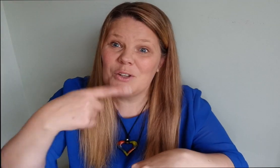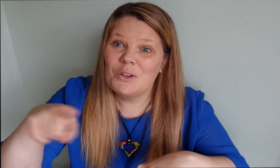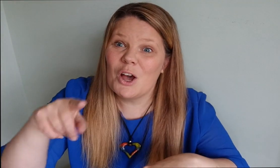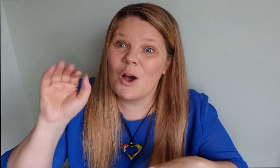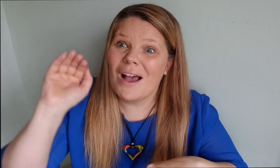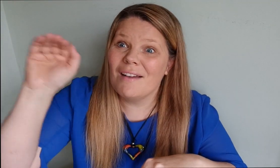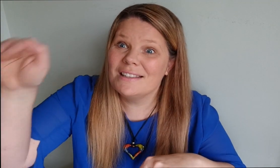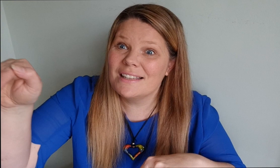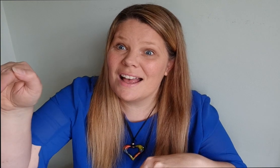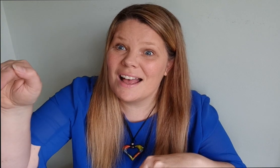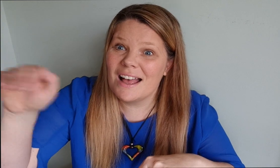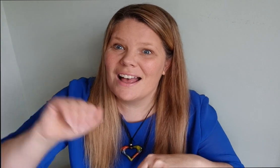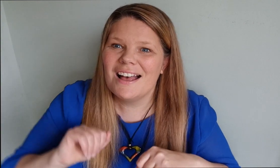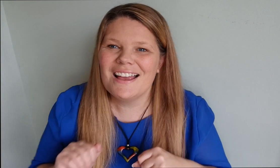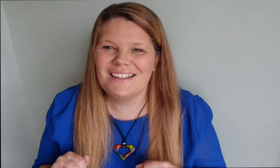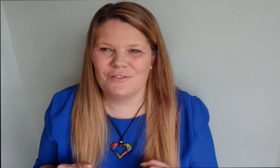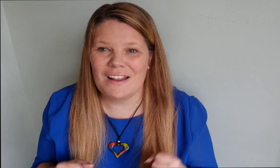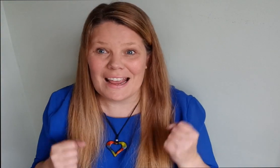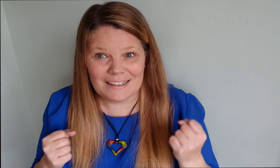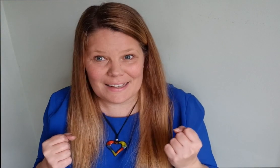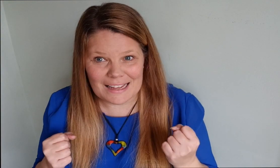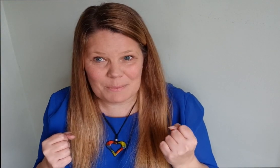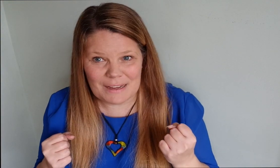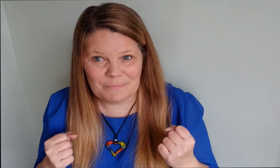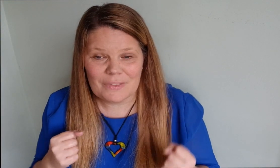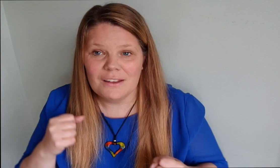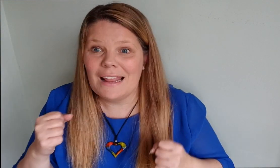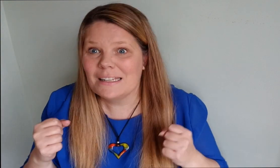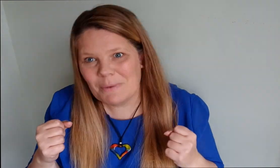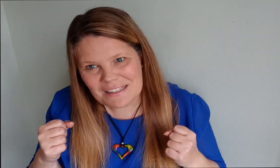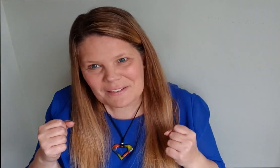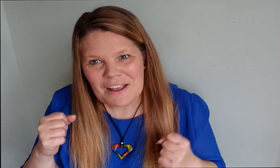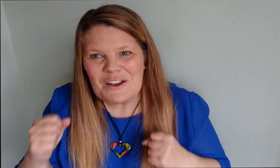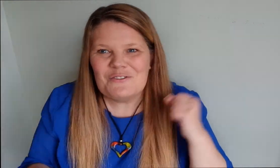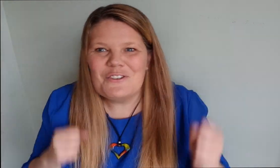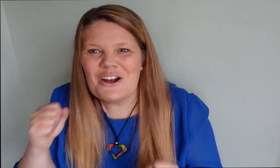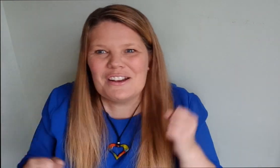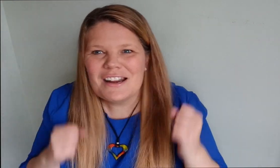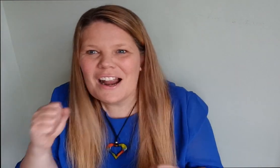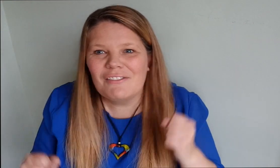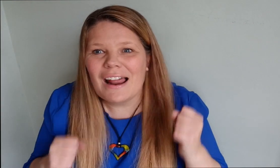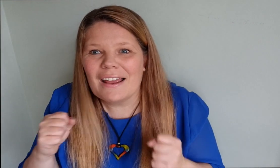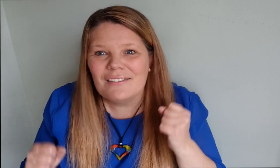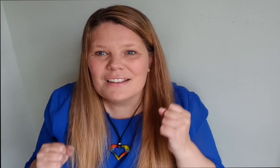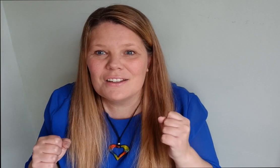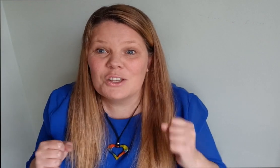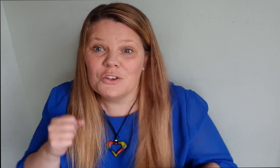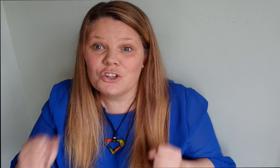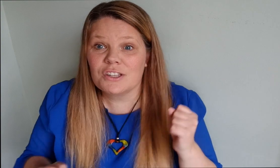go outside. I'm going to last bit. Next bit. Run around. So you're just kind of